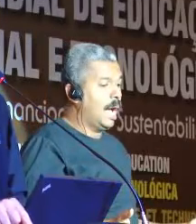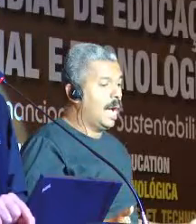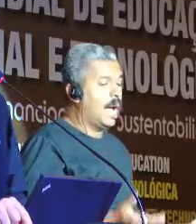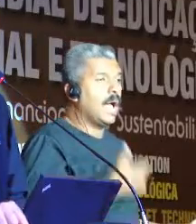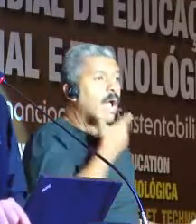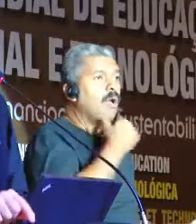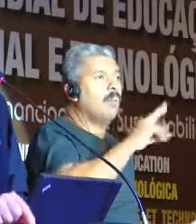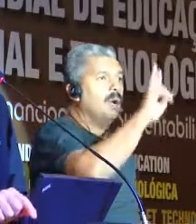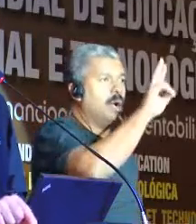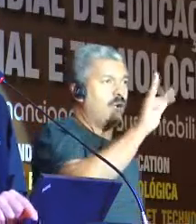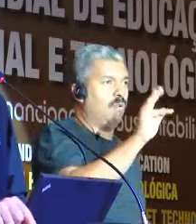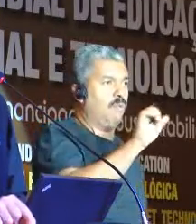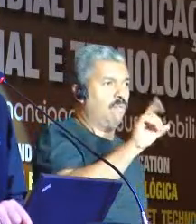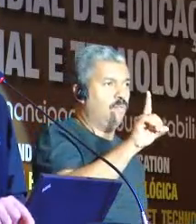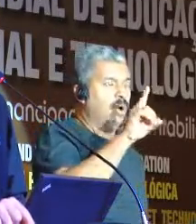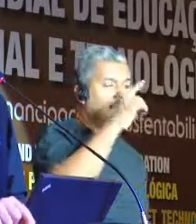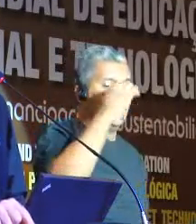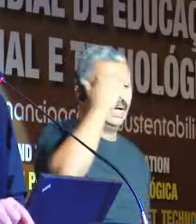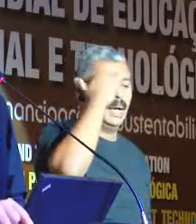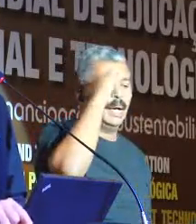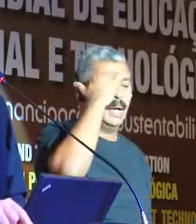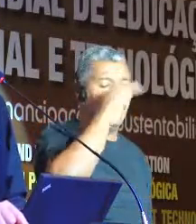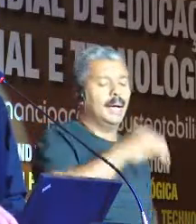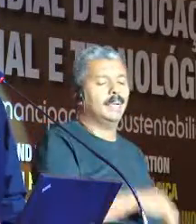not just buy things from Taiwan.